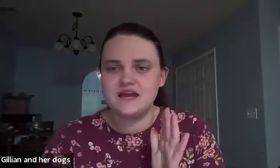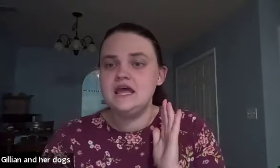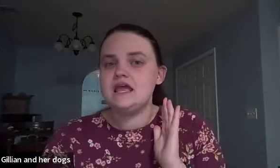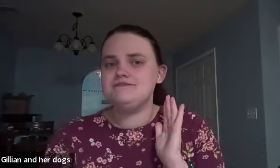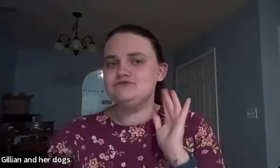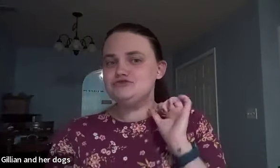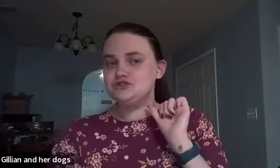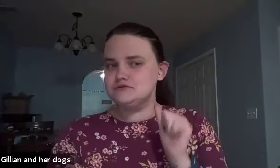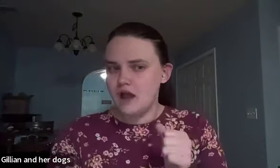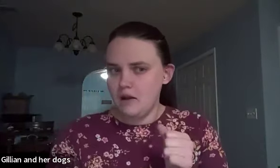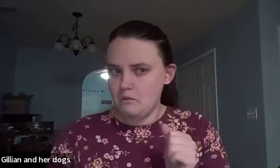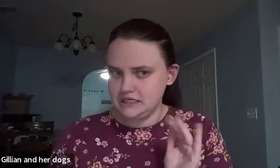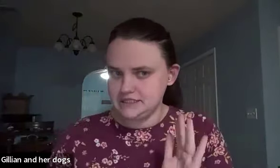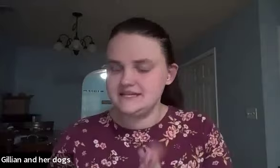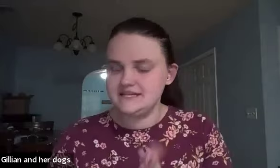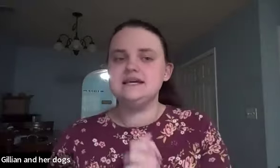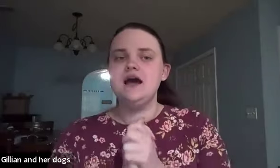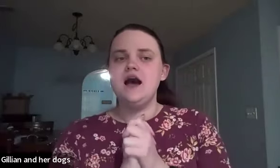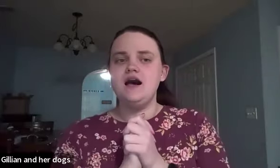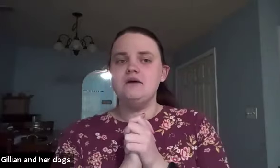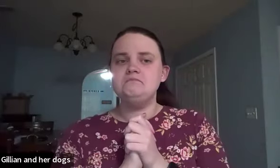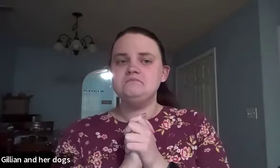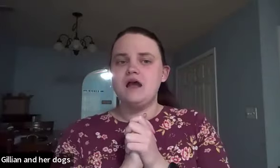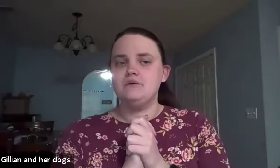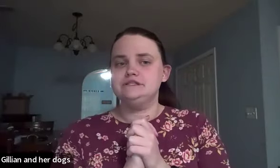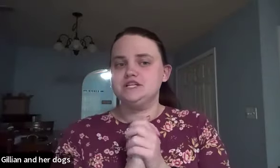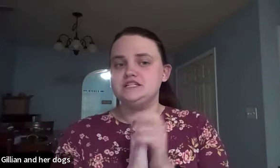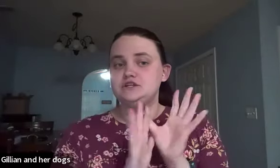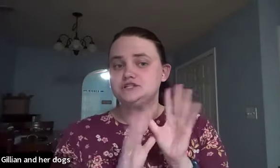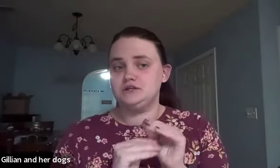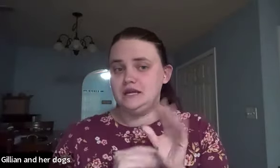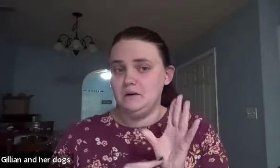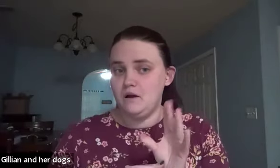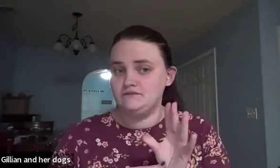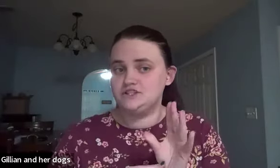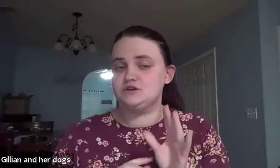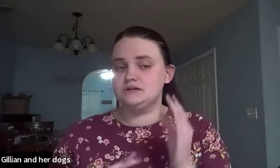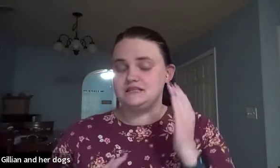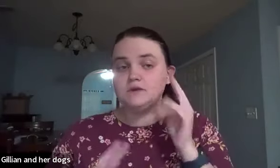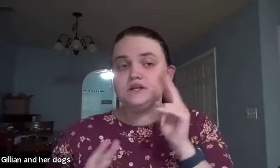fine. If you do not want to do it, I would suggest then you can shut your camera off just so, because I'm